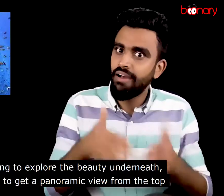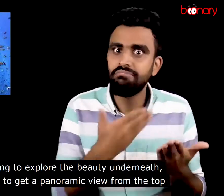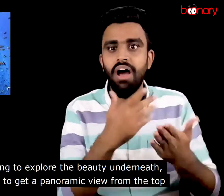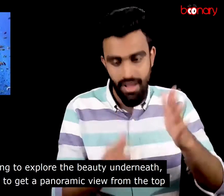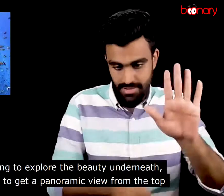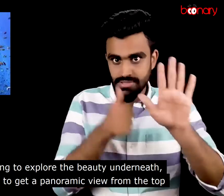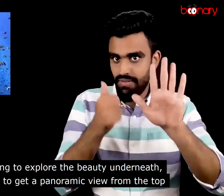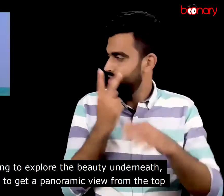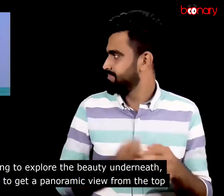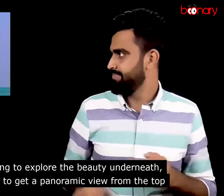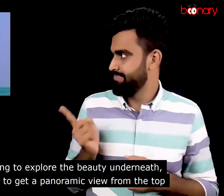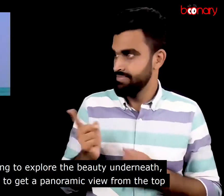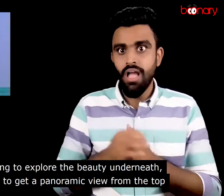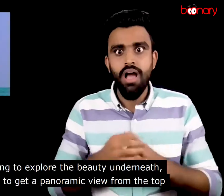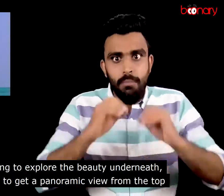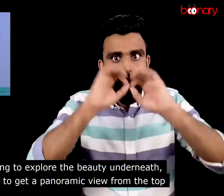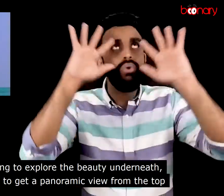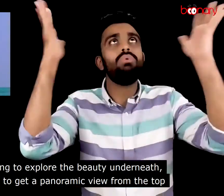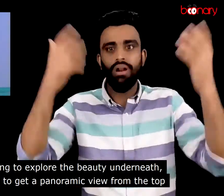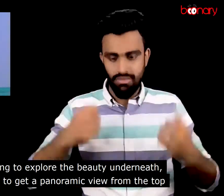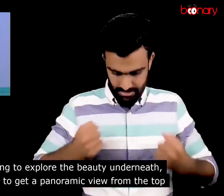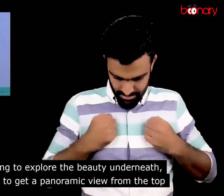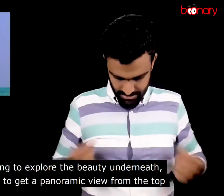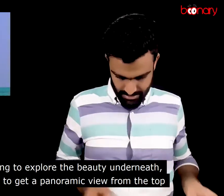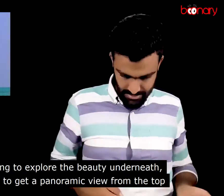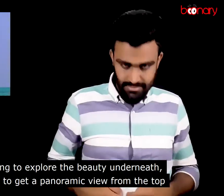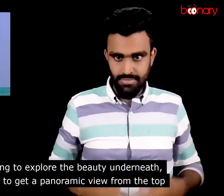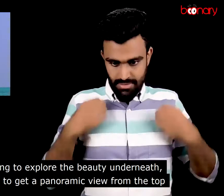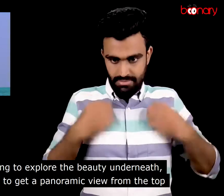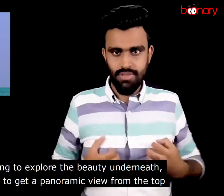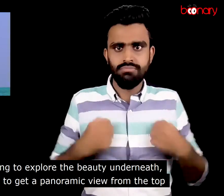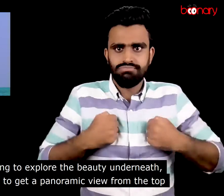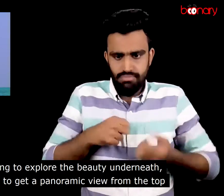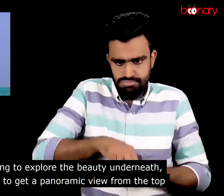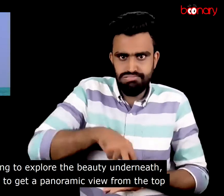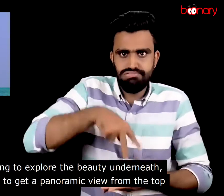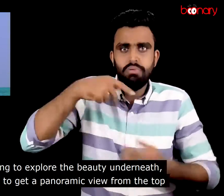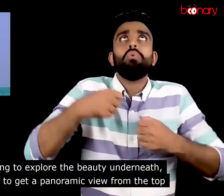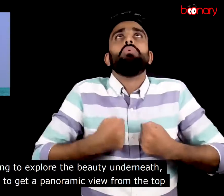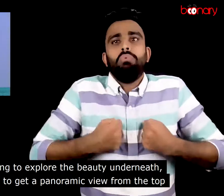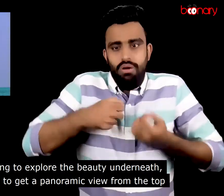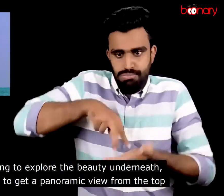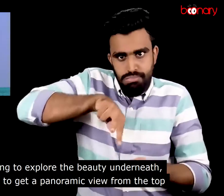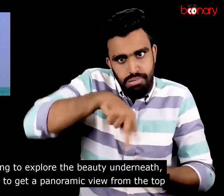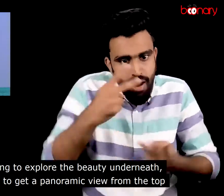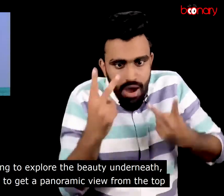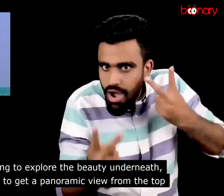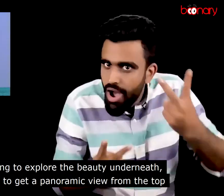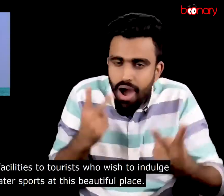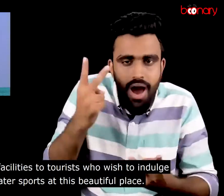parasailing to get a panoramic view from the top and